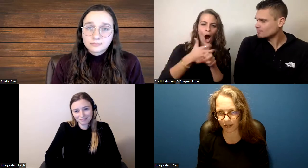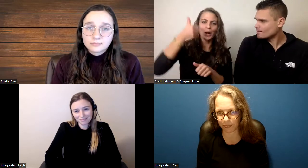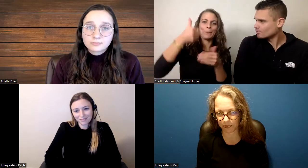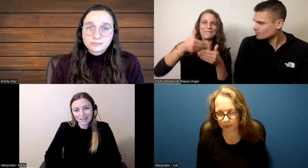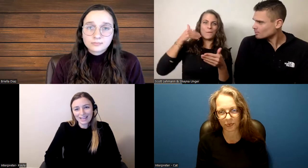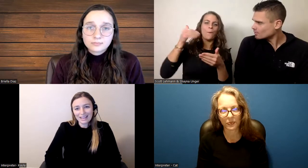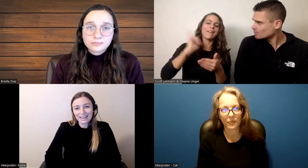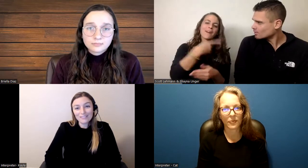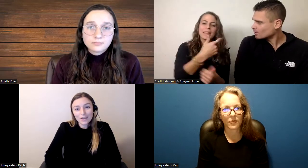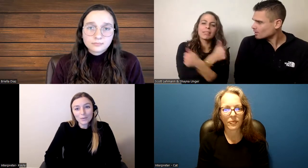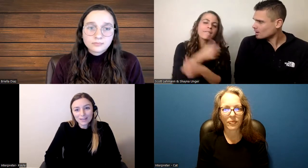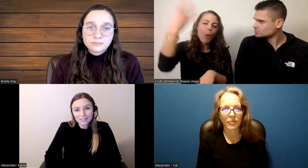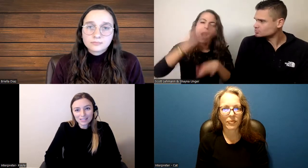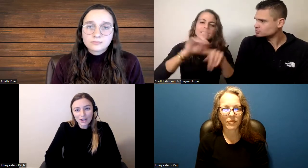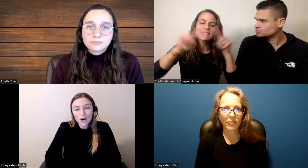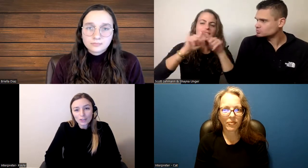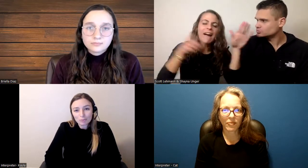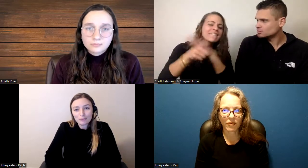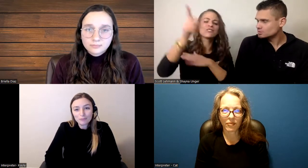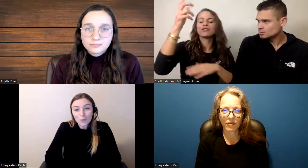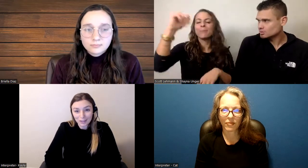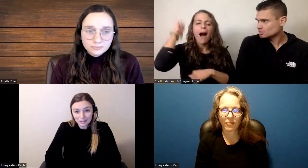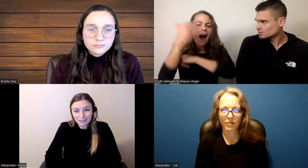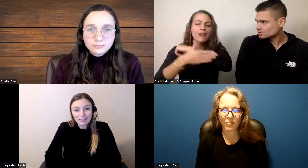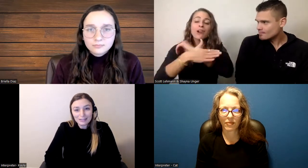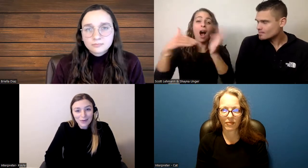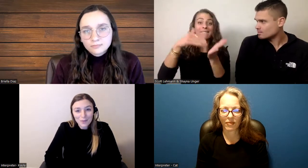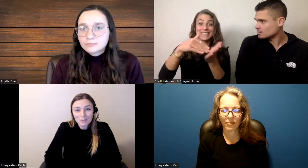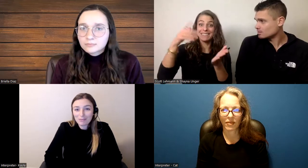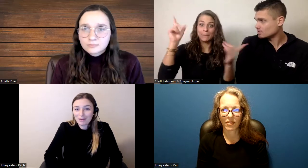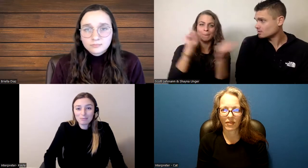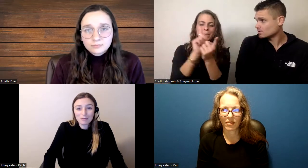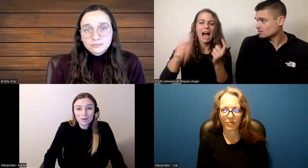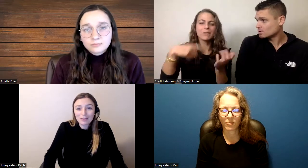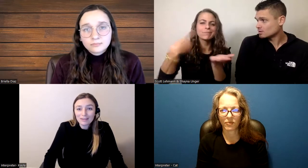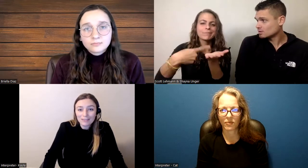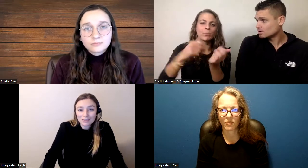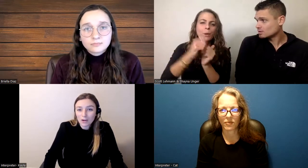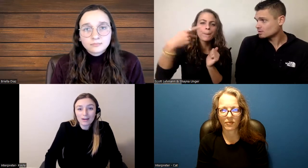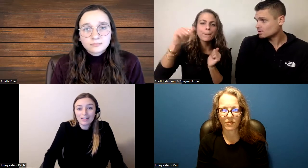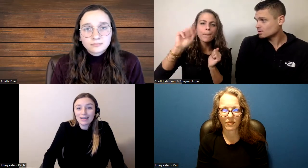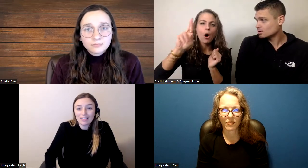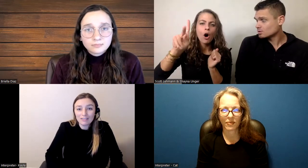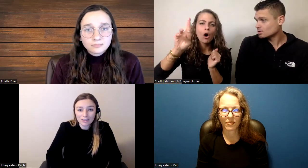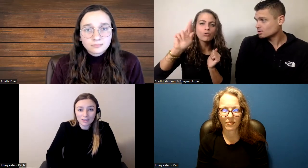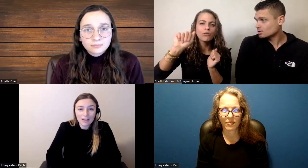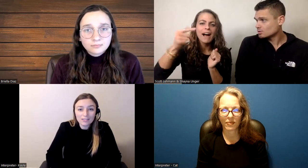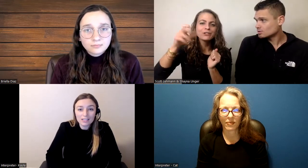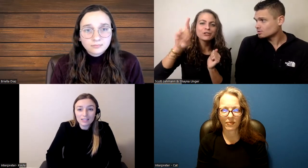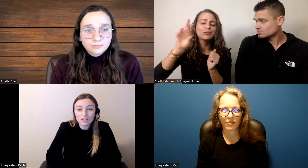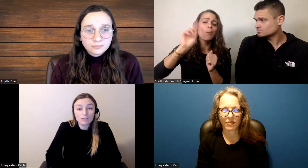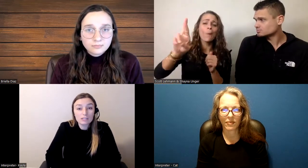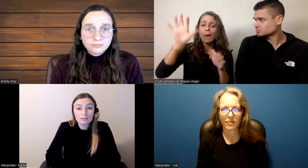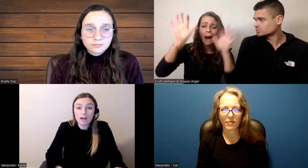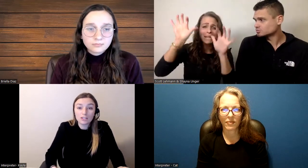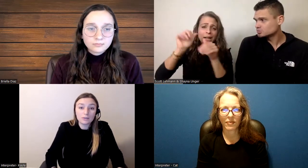environment. And I feel like we have to study harder before, you know, even before we're going on any kind of adventure. We have to,